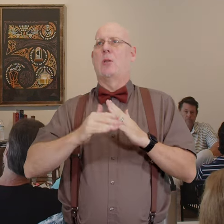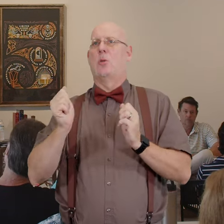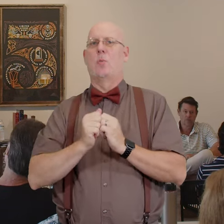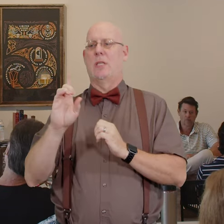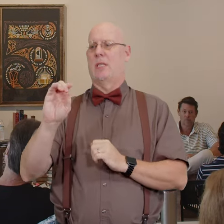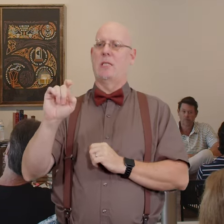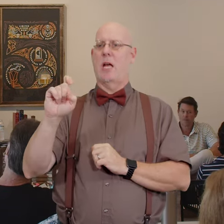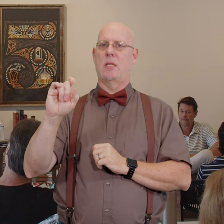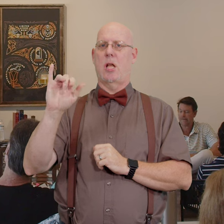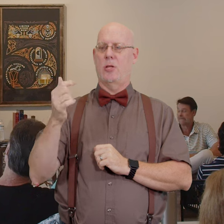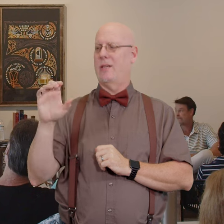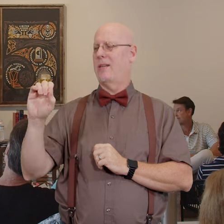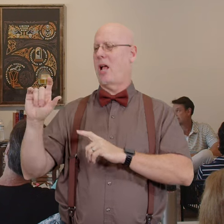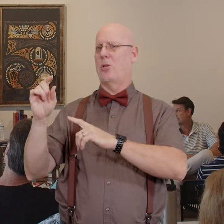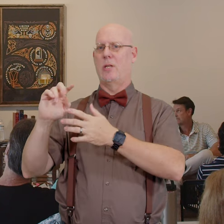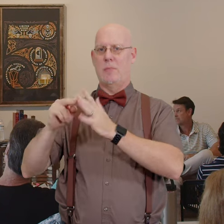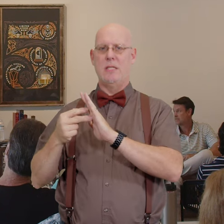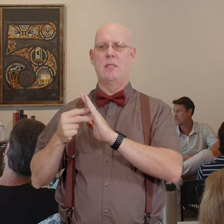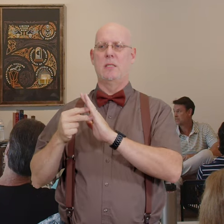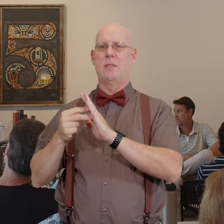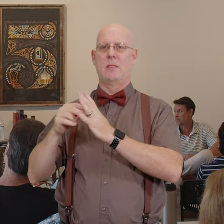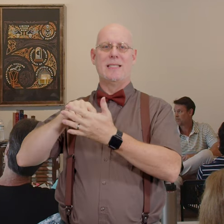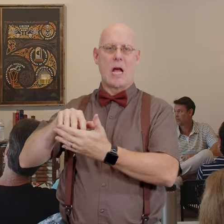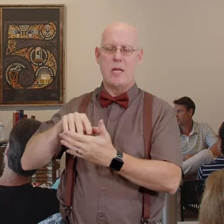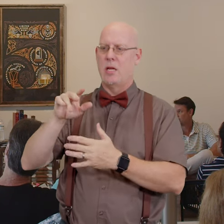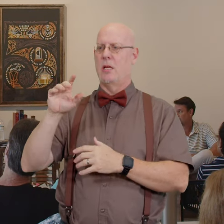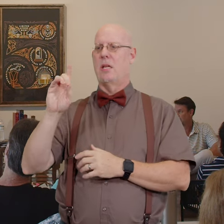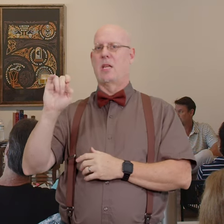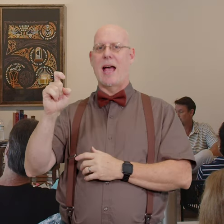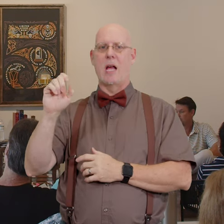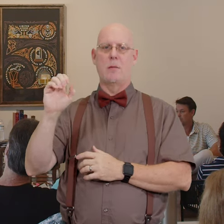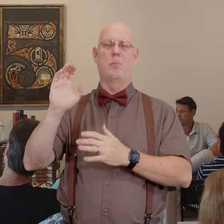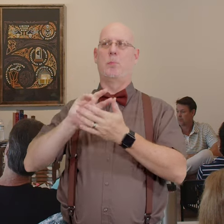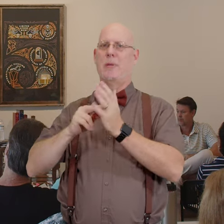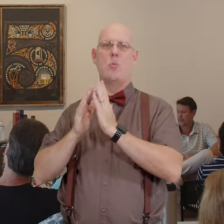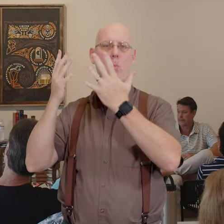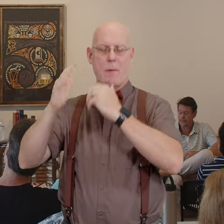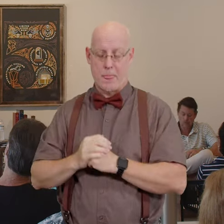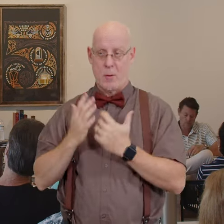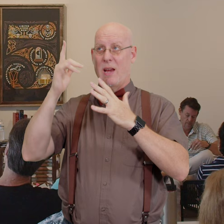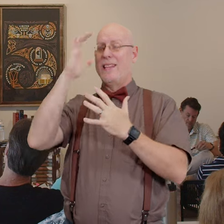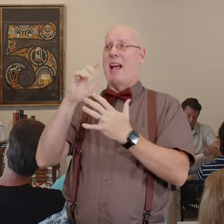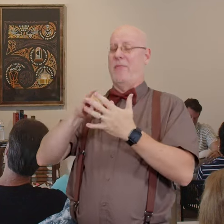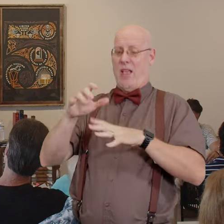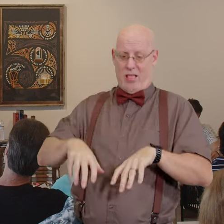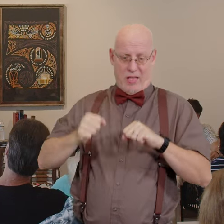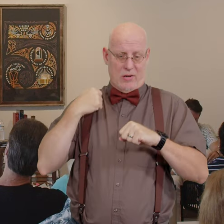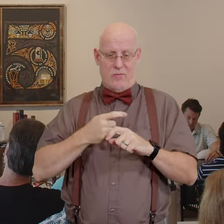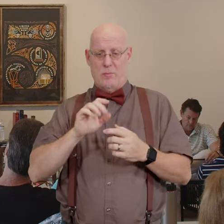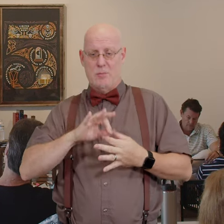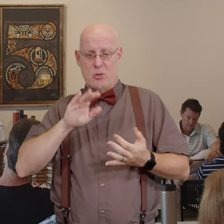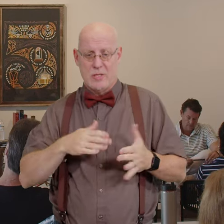and ends with doxology. Ology, the study of doxa, praise, worship. We praise a God who has lifted us from spiritual